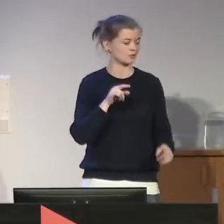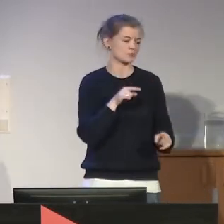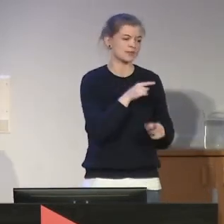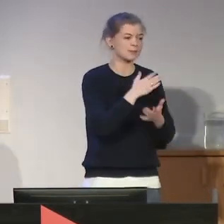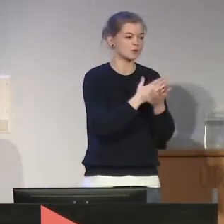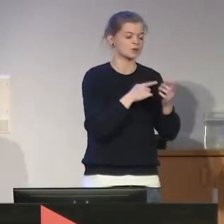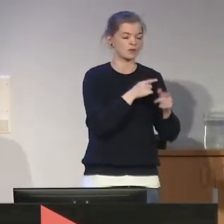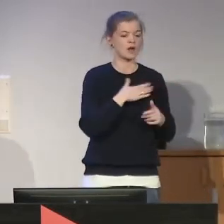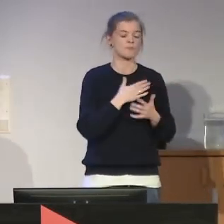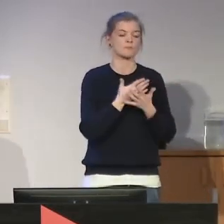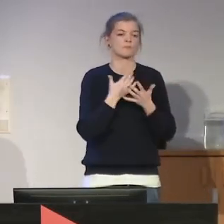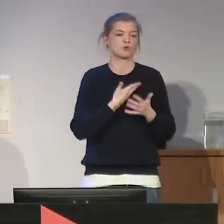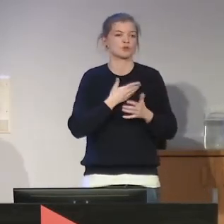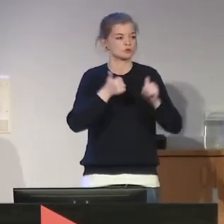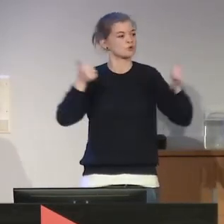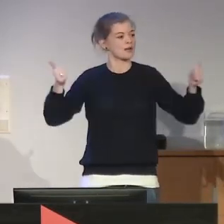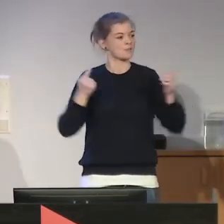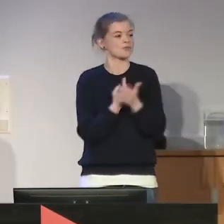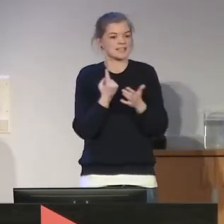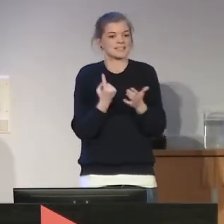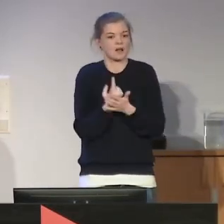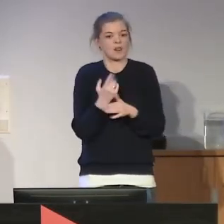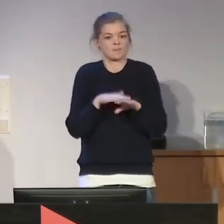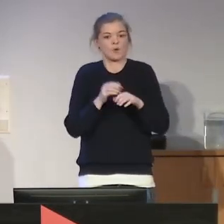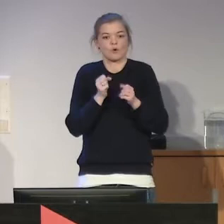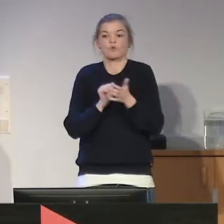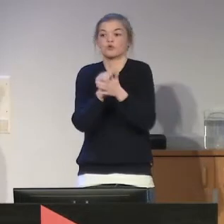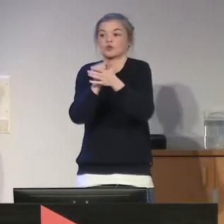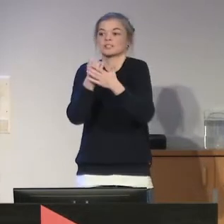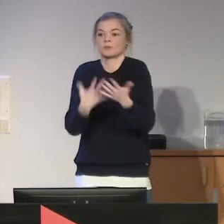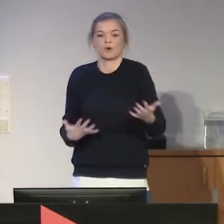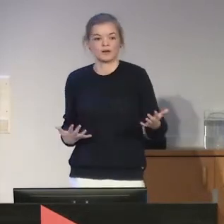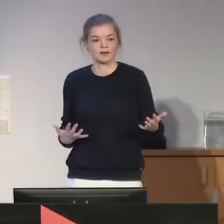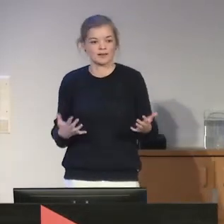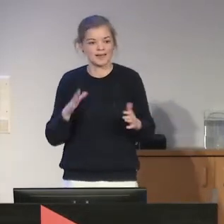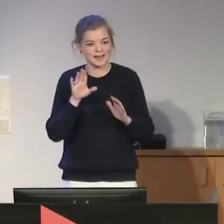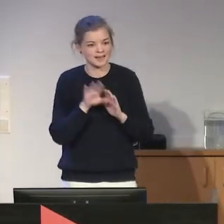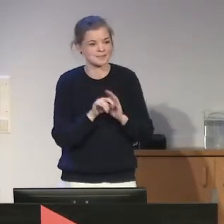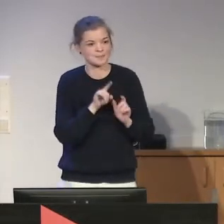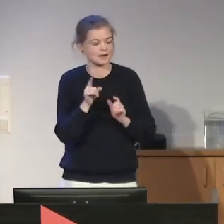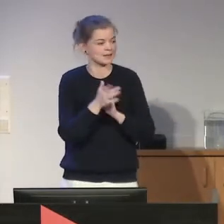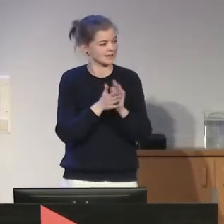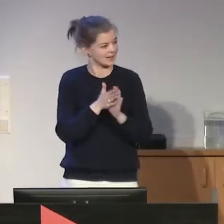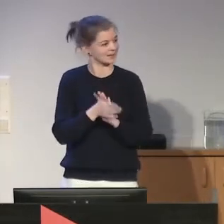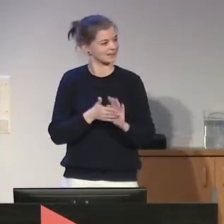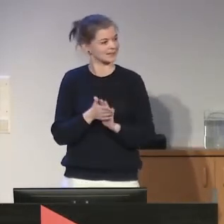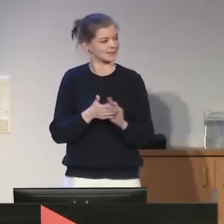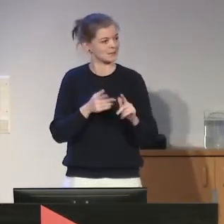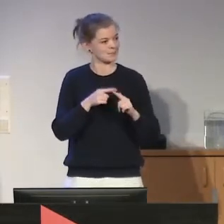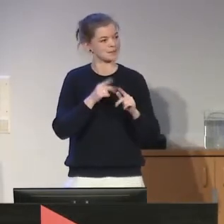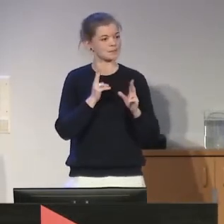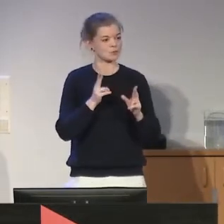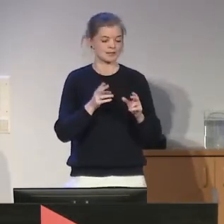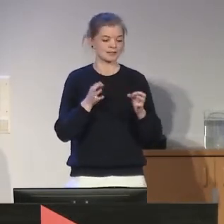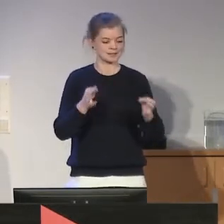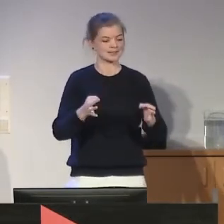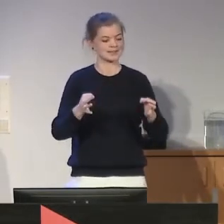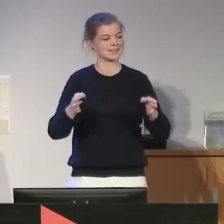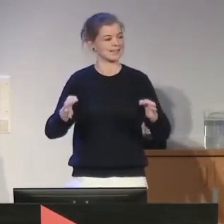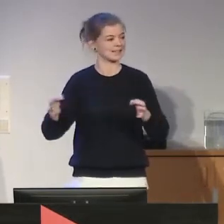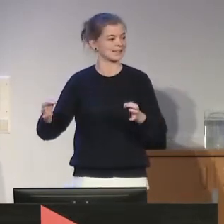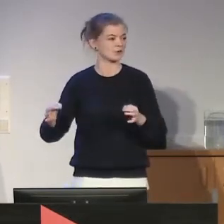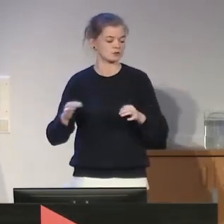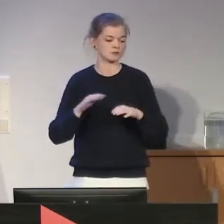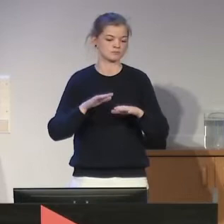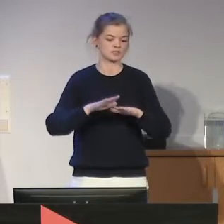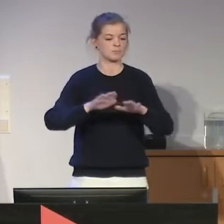concretely, just to have a concrete place where he can just try to express himself in different ways. So he was using the floor